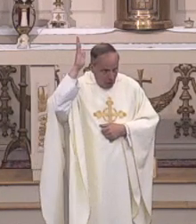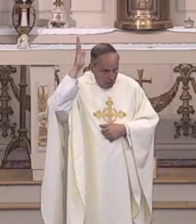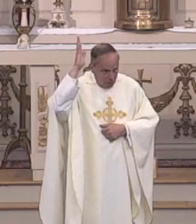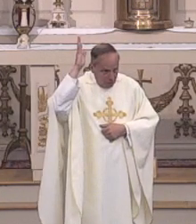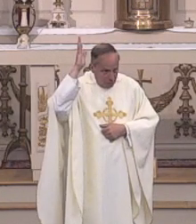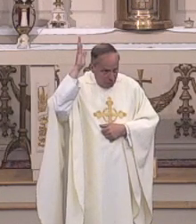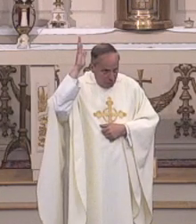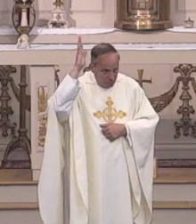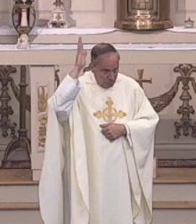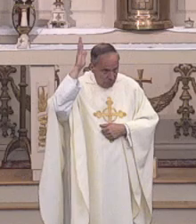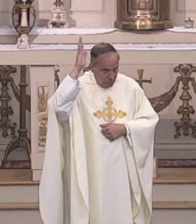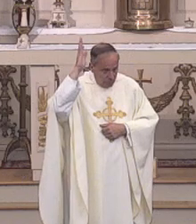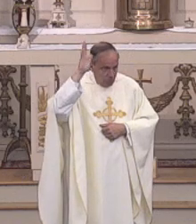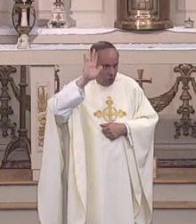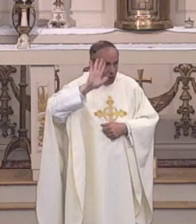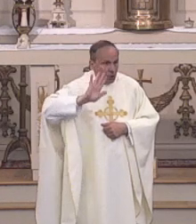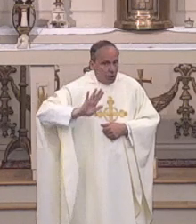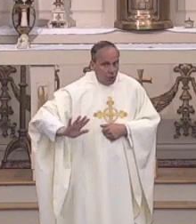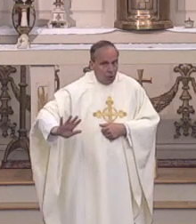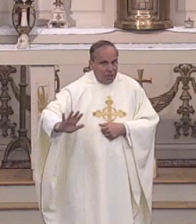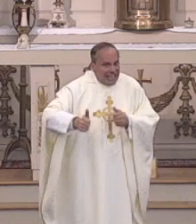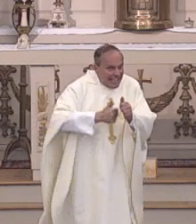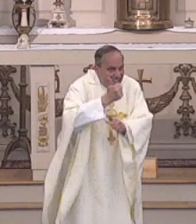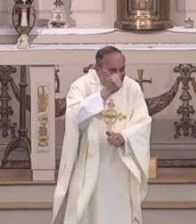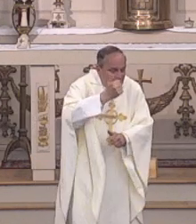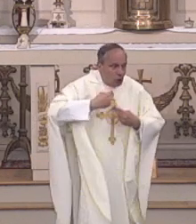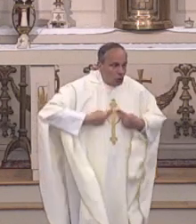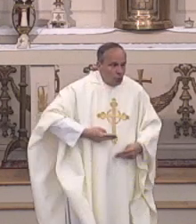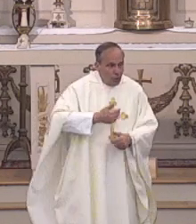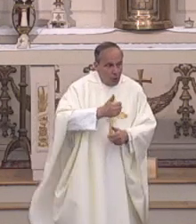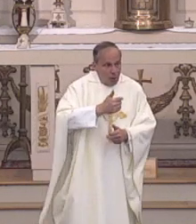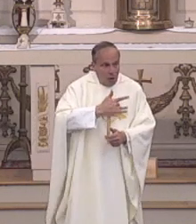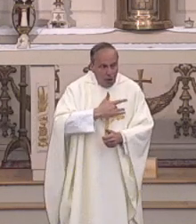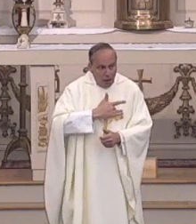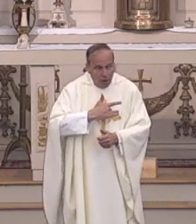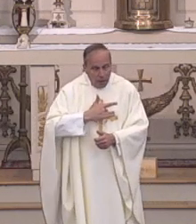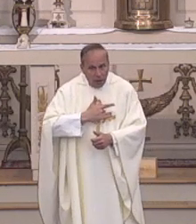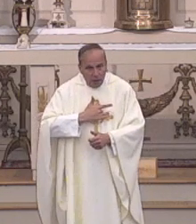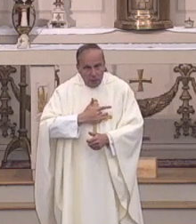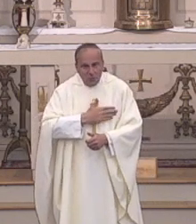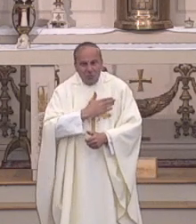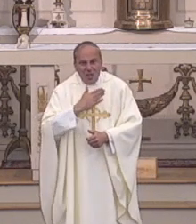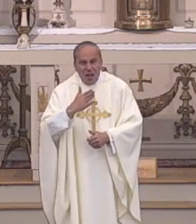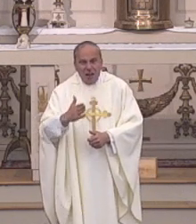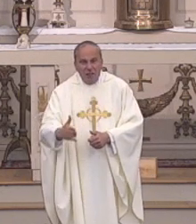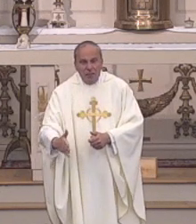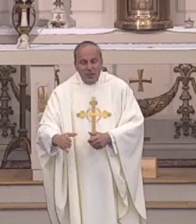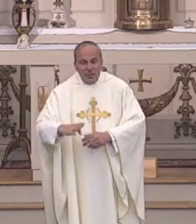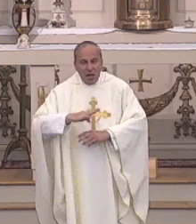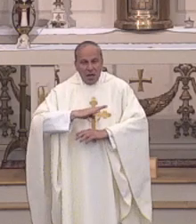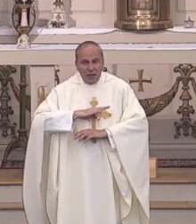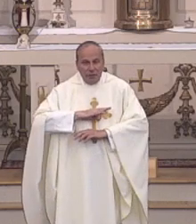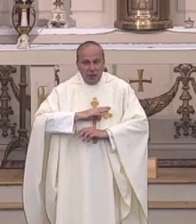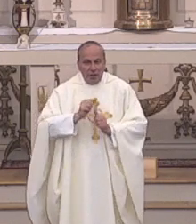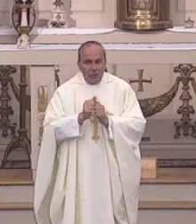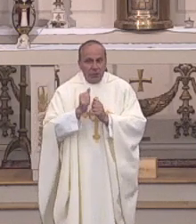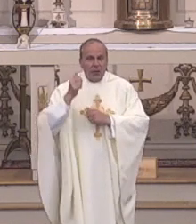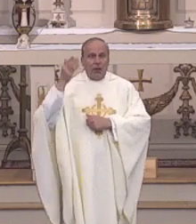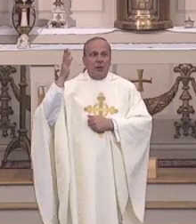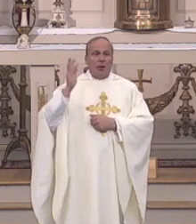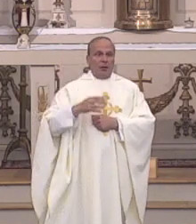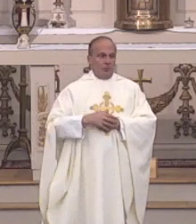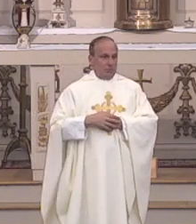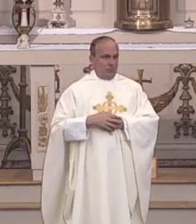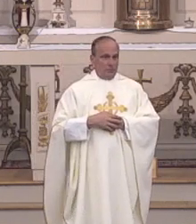be religious. In our hearts, we know that we are made from God. Each human heart is made by God, and we're